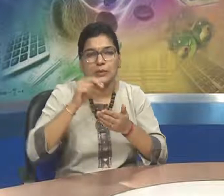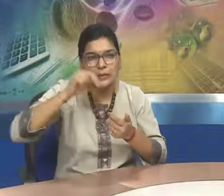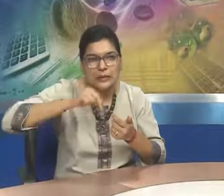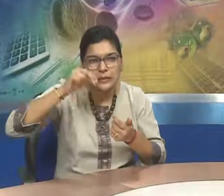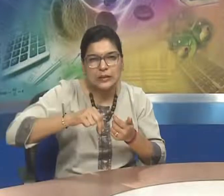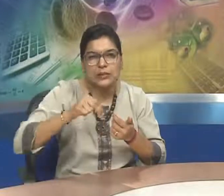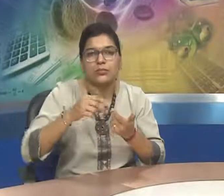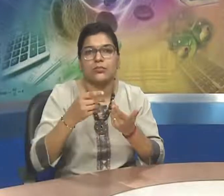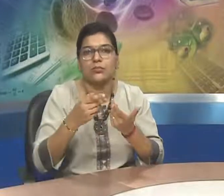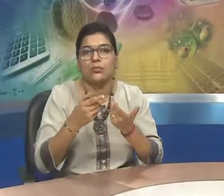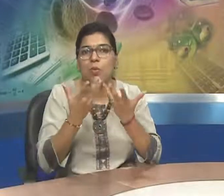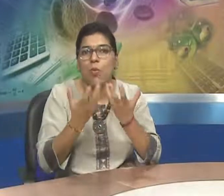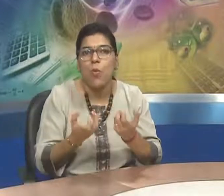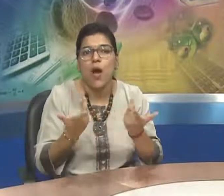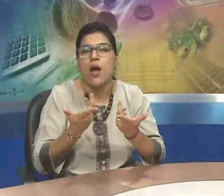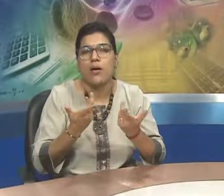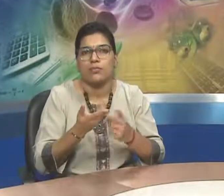fundamental rights.